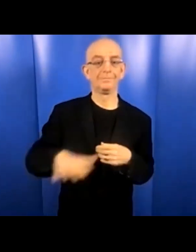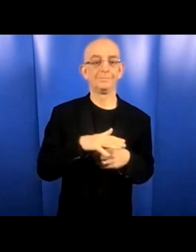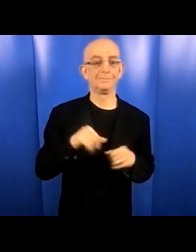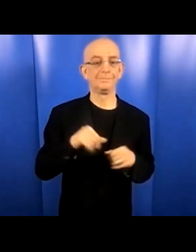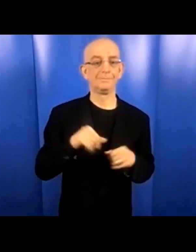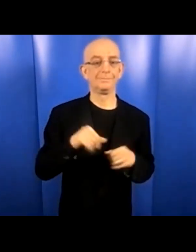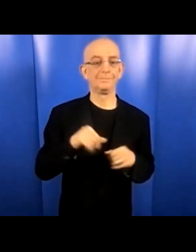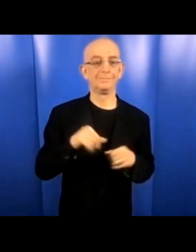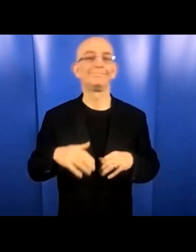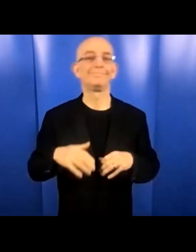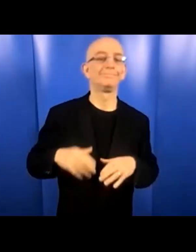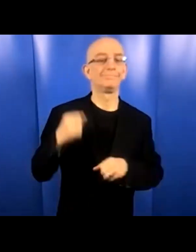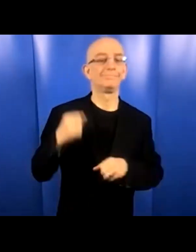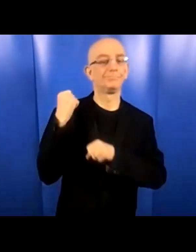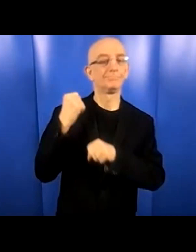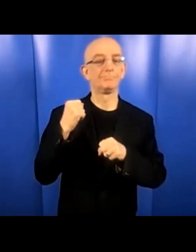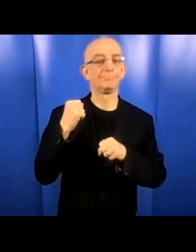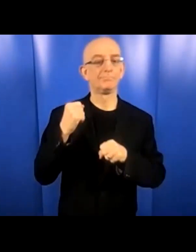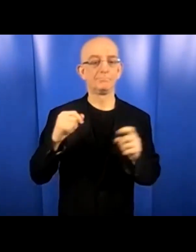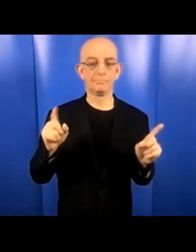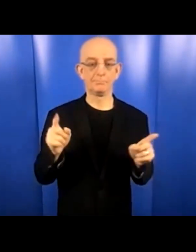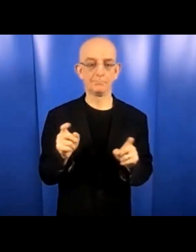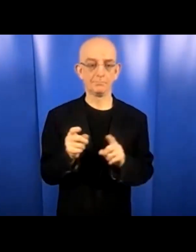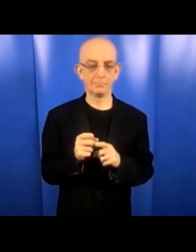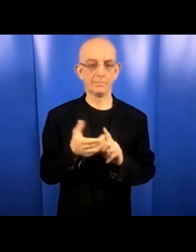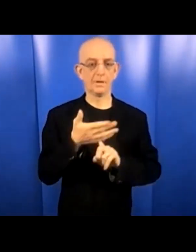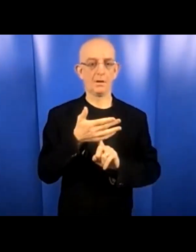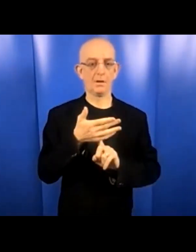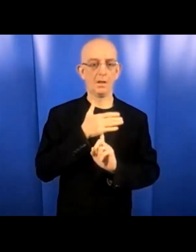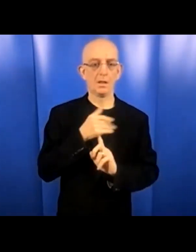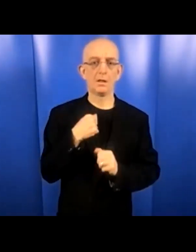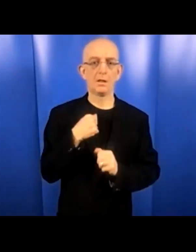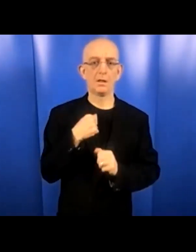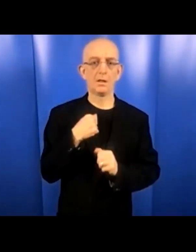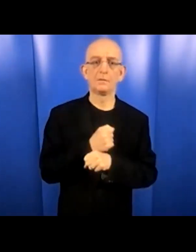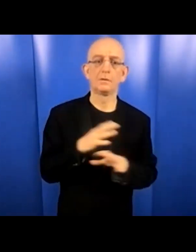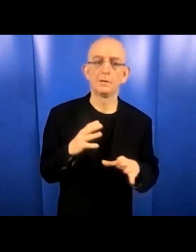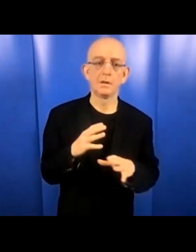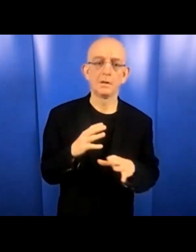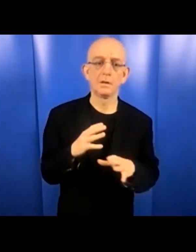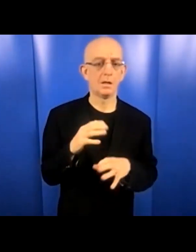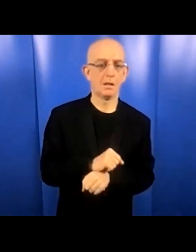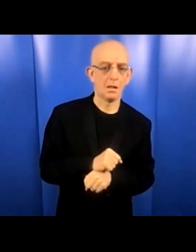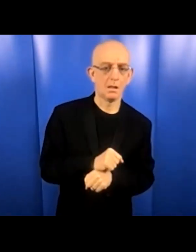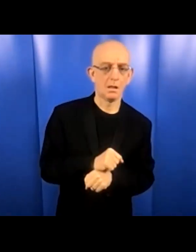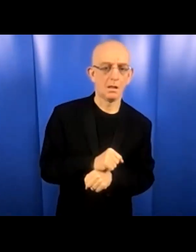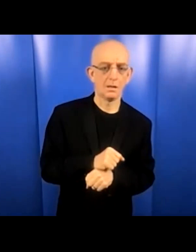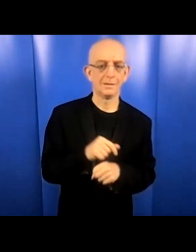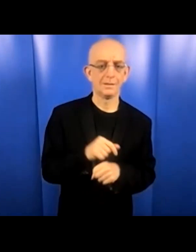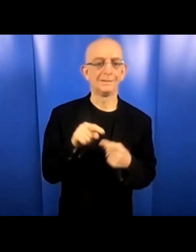increasing violations of freedoms and participation. So with that shrinking space, it's becoming much harder